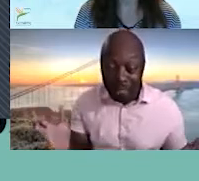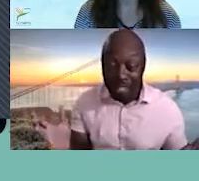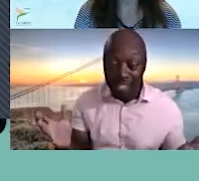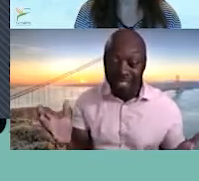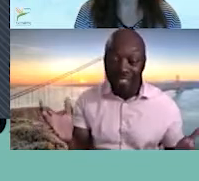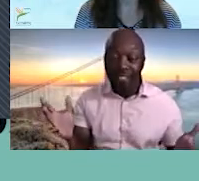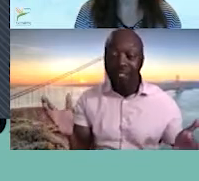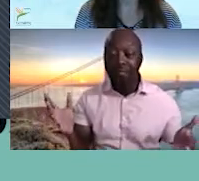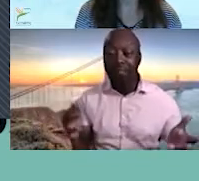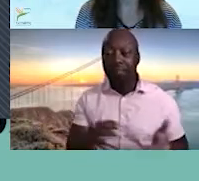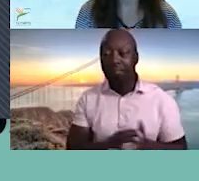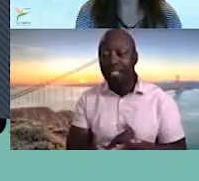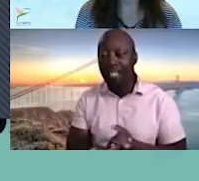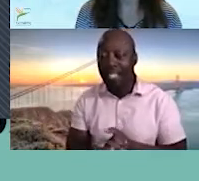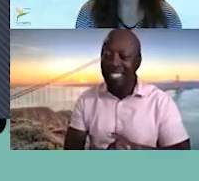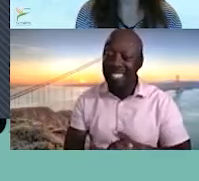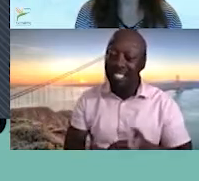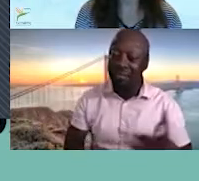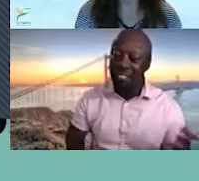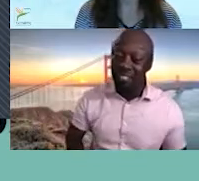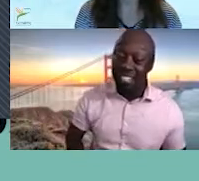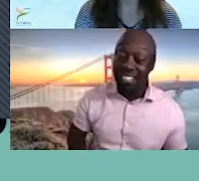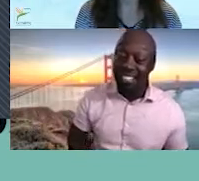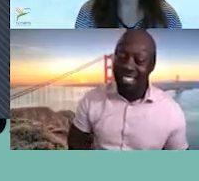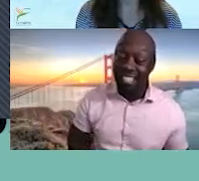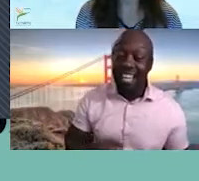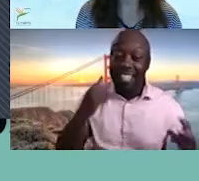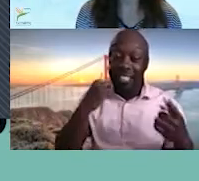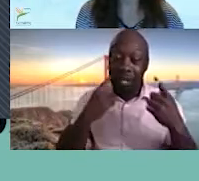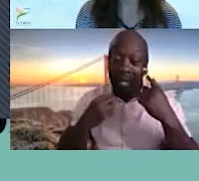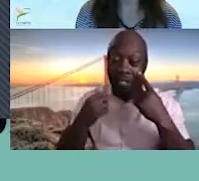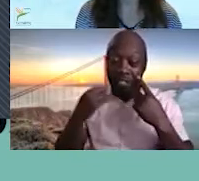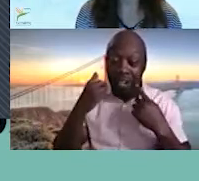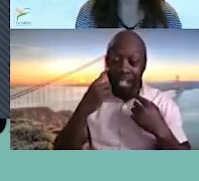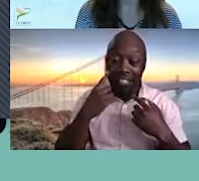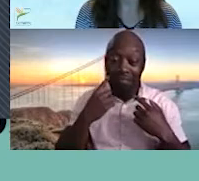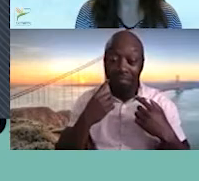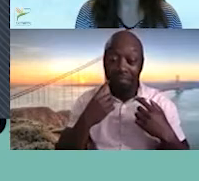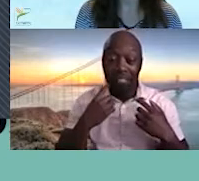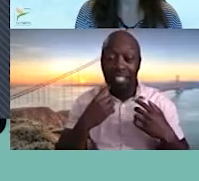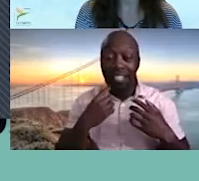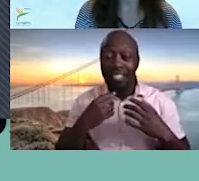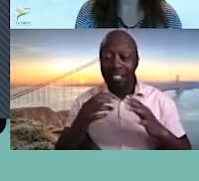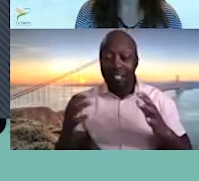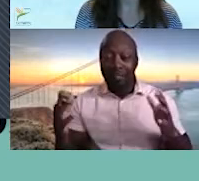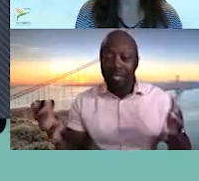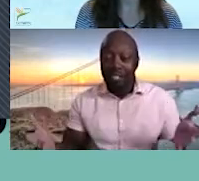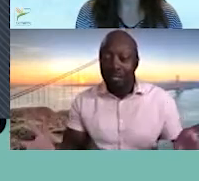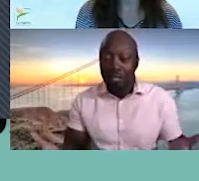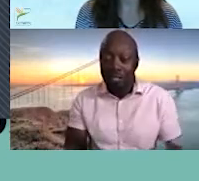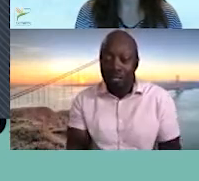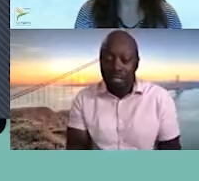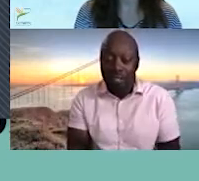miss some signs. It can lead to frustration, and that's why babies cry.